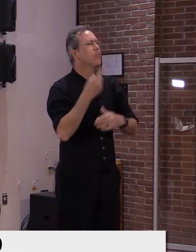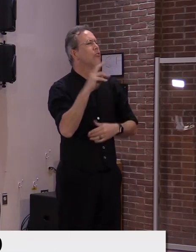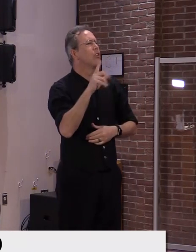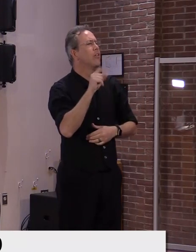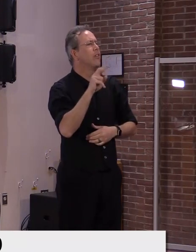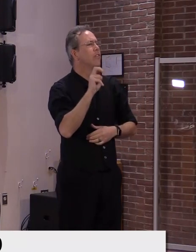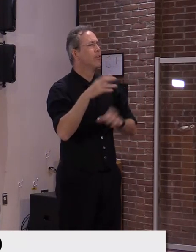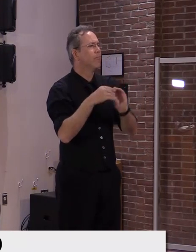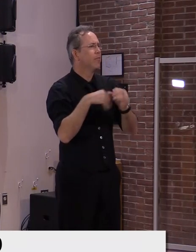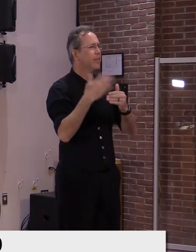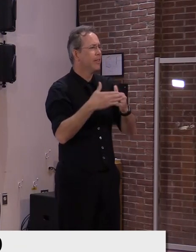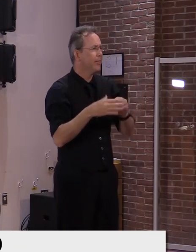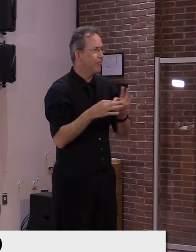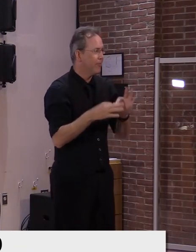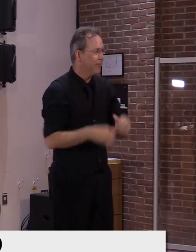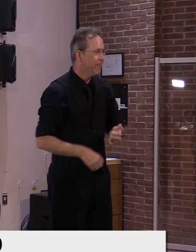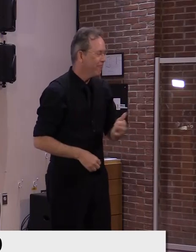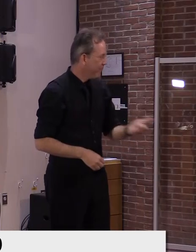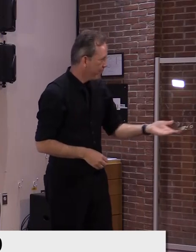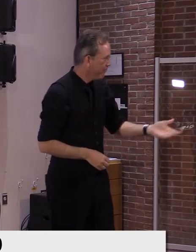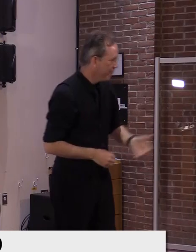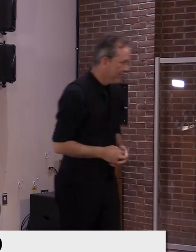weekly update.